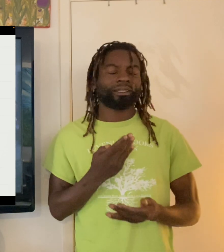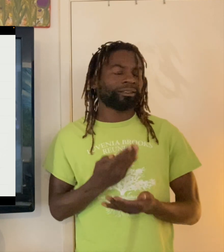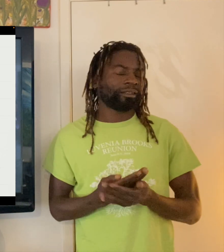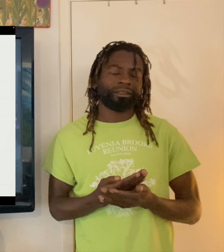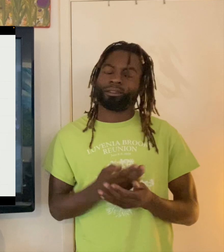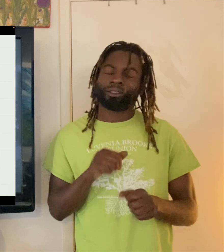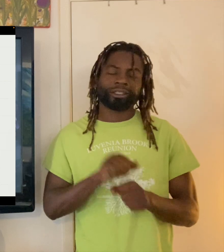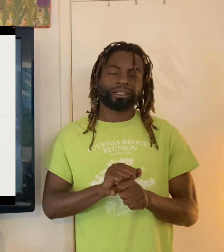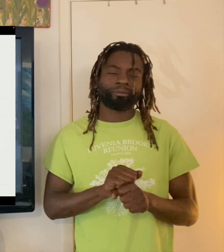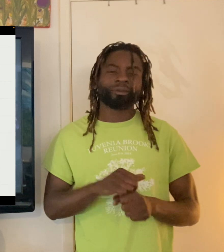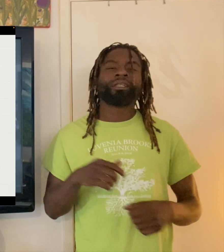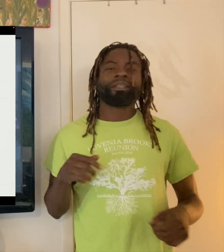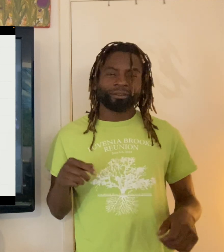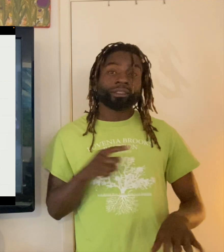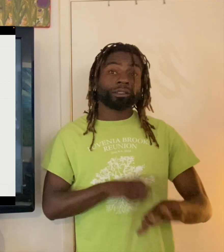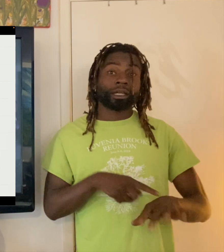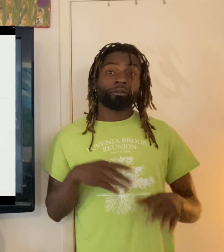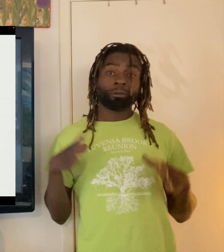is now time for a break.